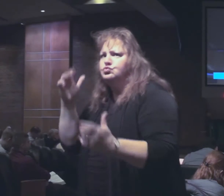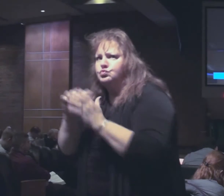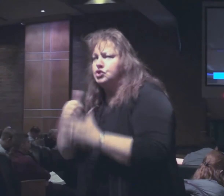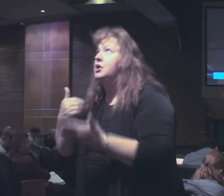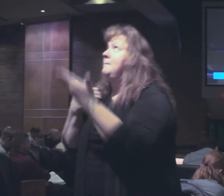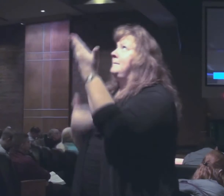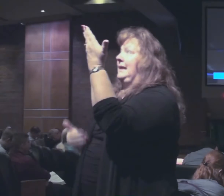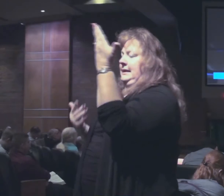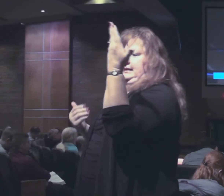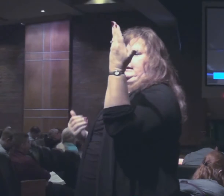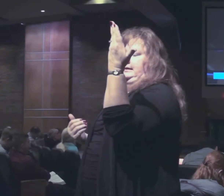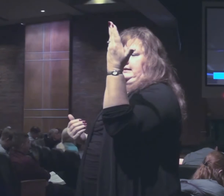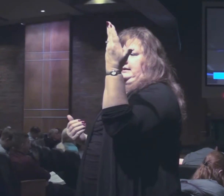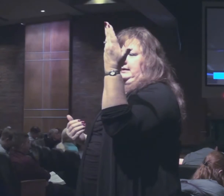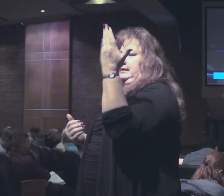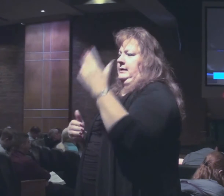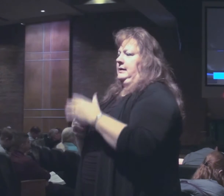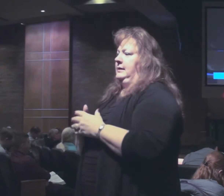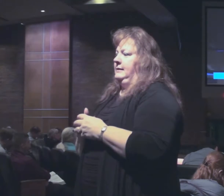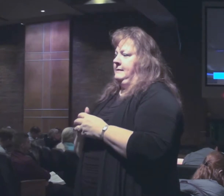Him.